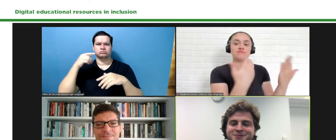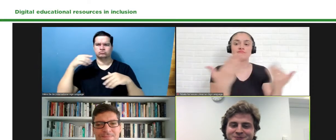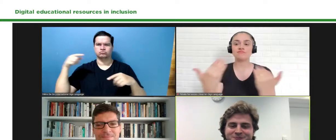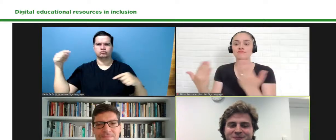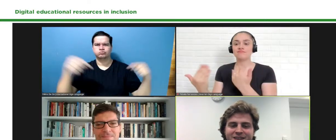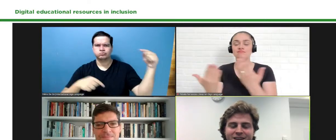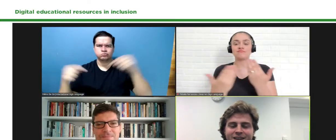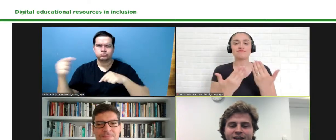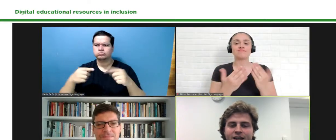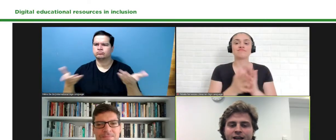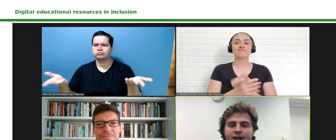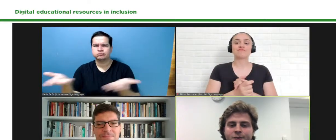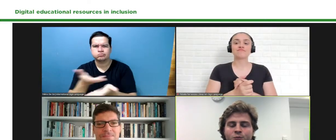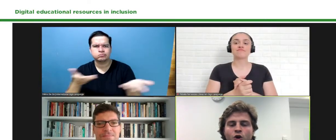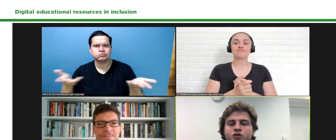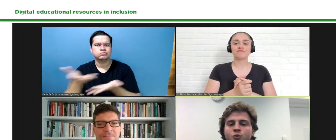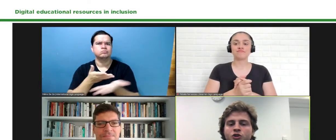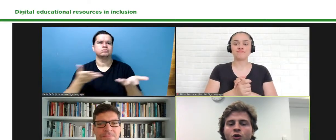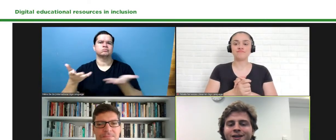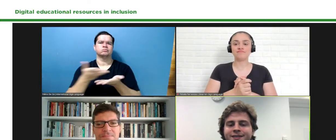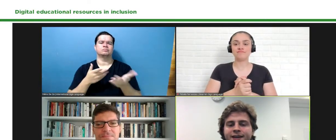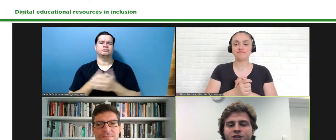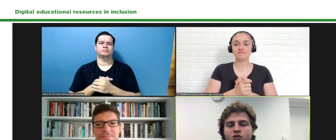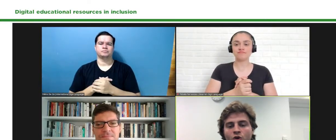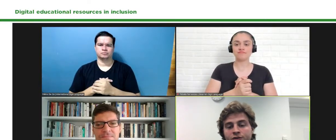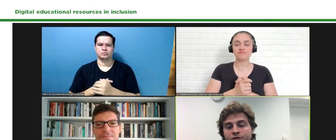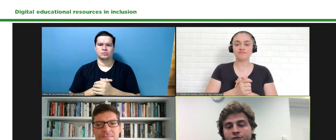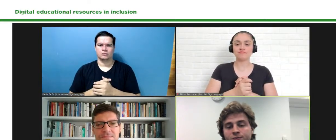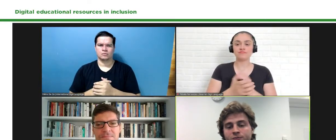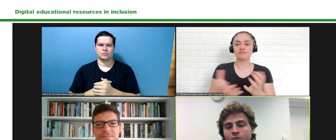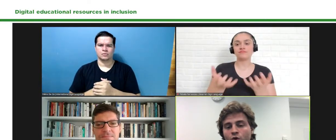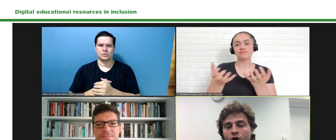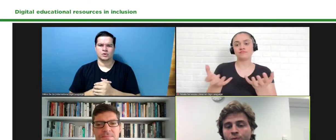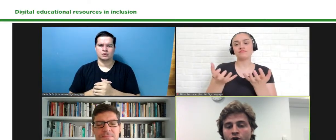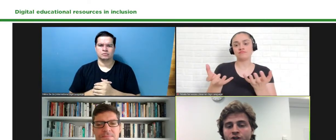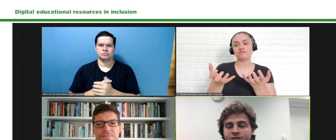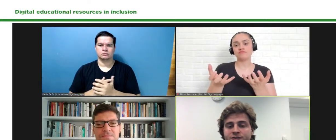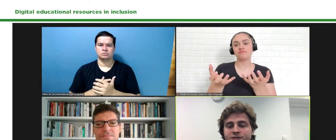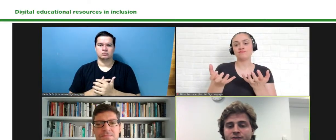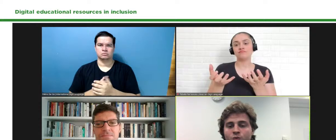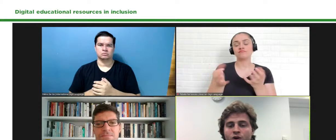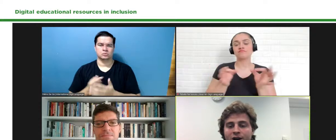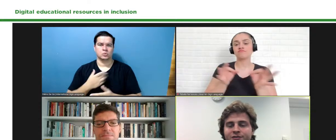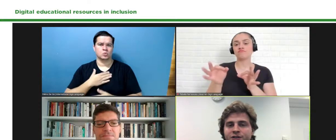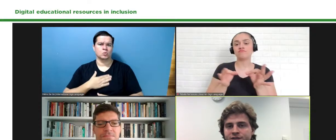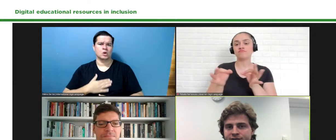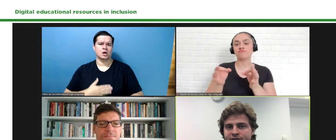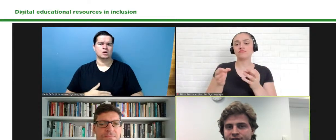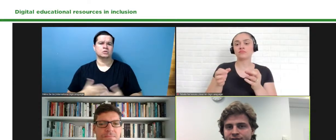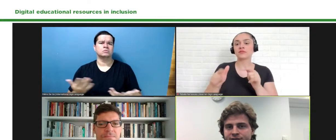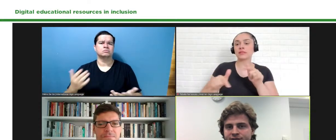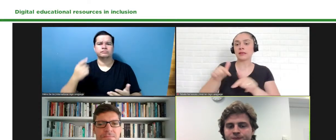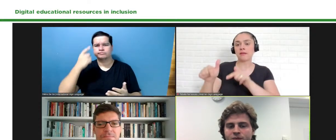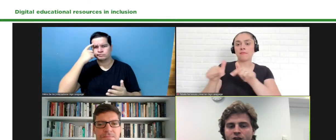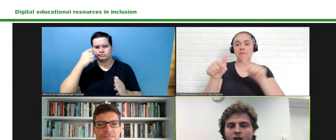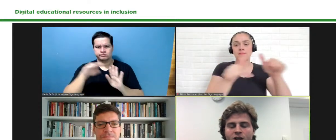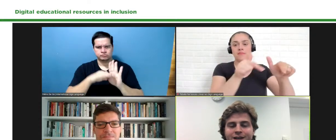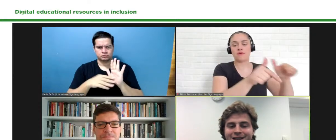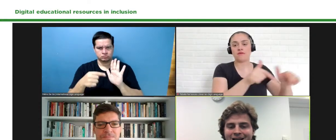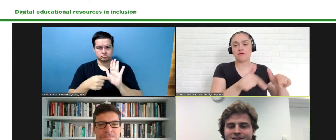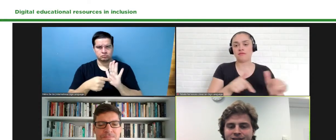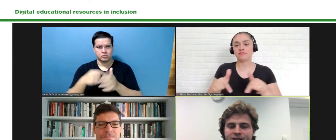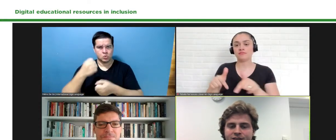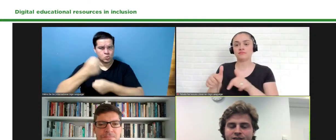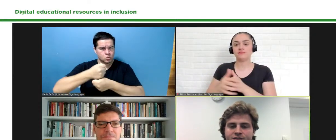case. We also want to undertake joint work projects where relevant and sensible.